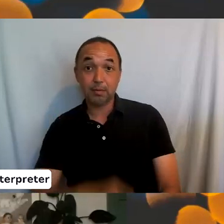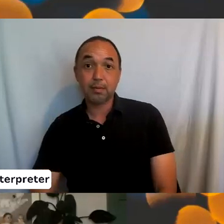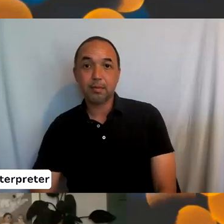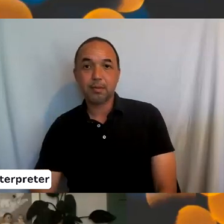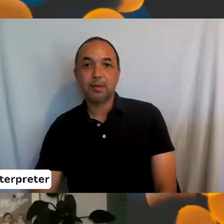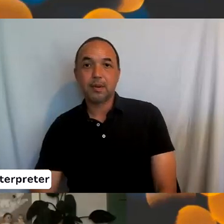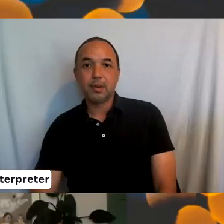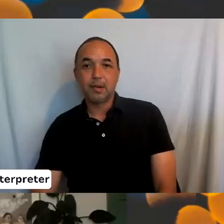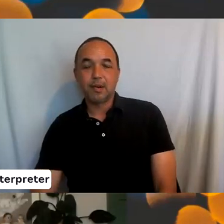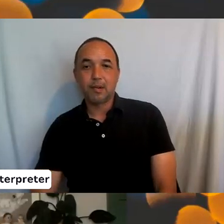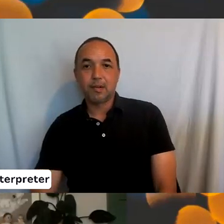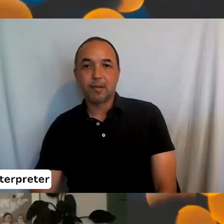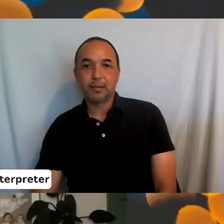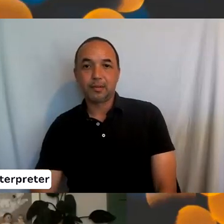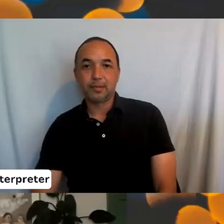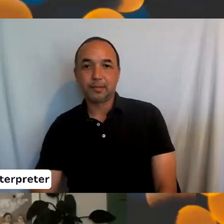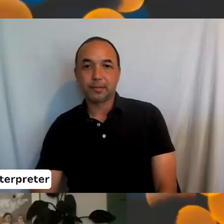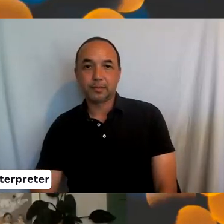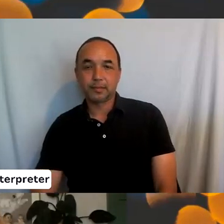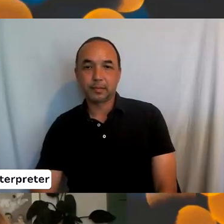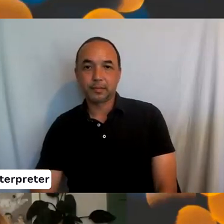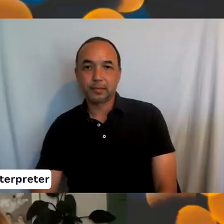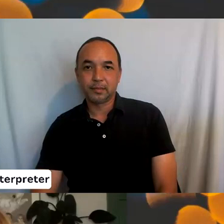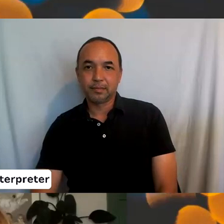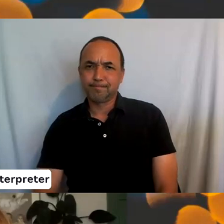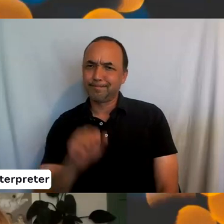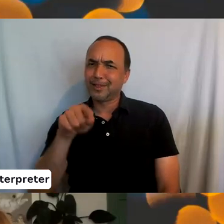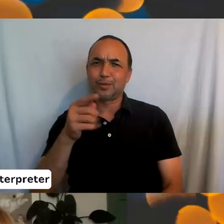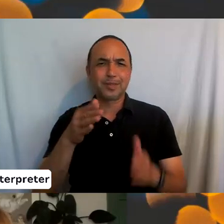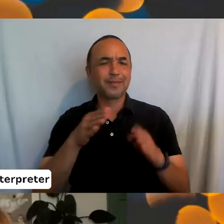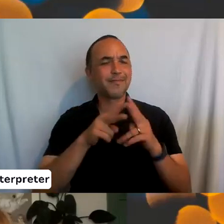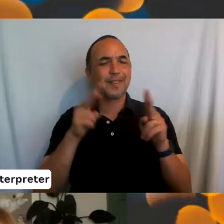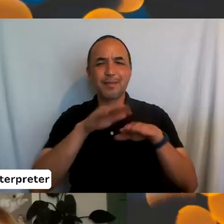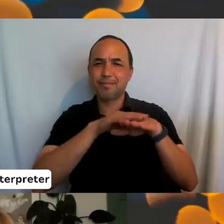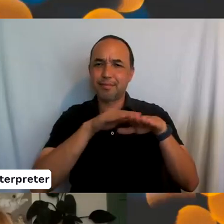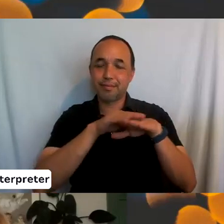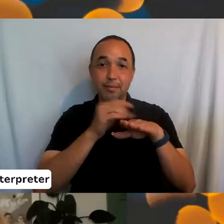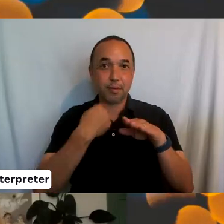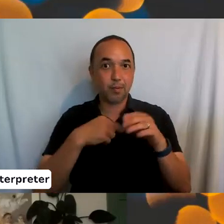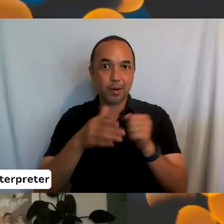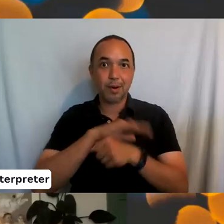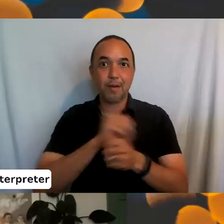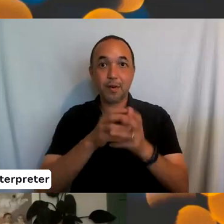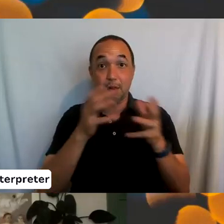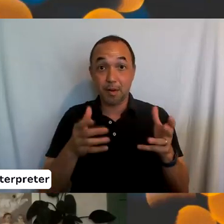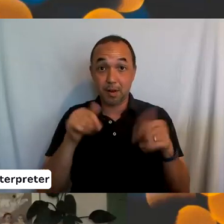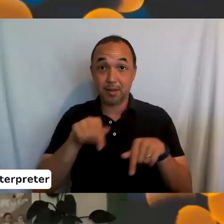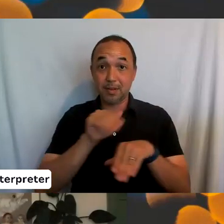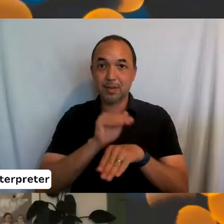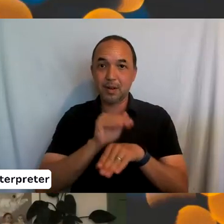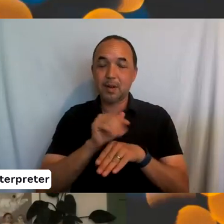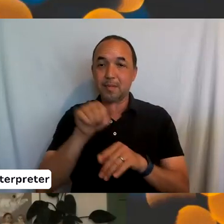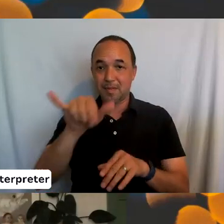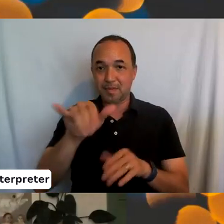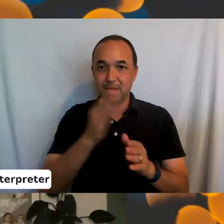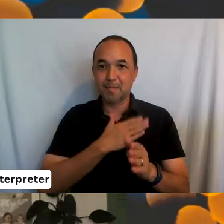So I go a lot more in depth. Like, this was very, very high level, but I do think we were able to cover some really great things tonight. But like, this is my book.